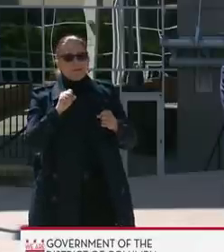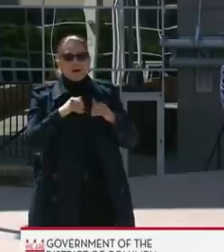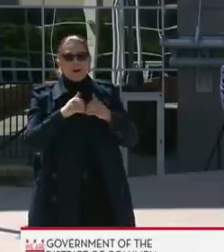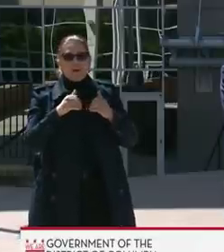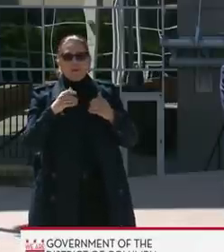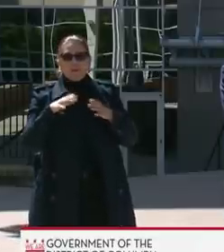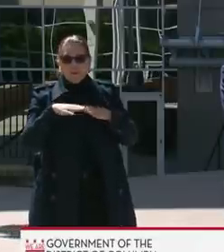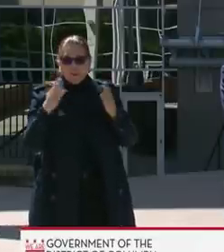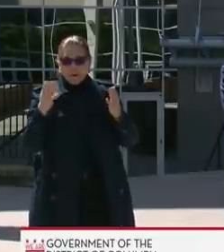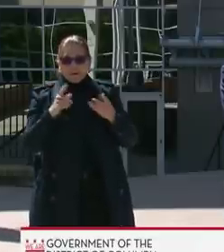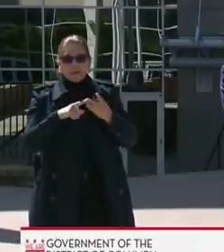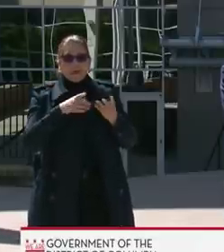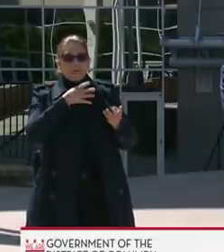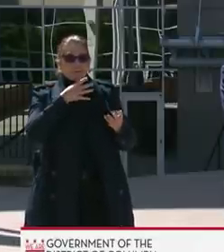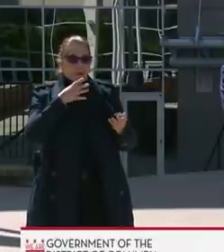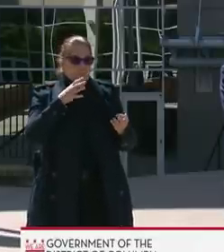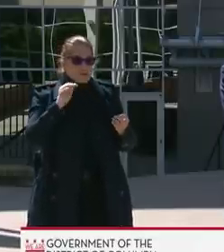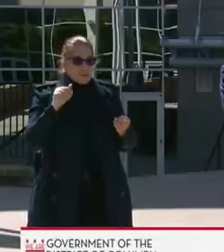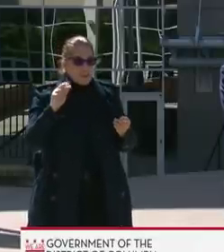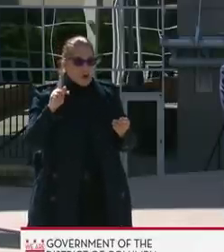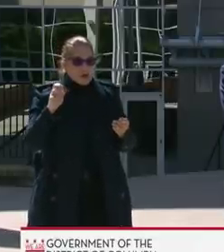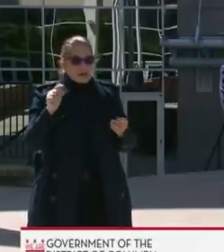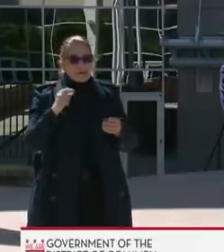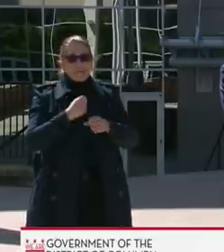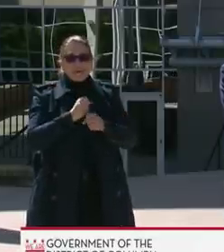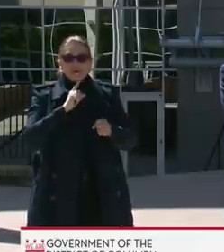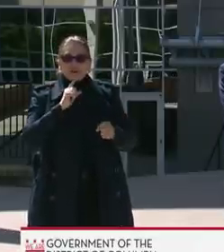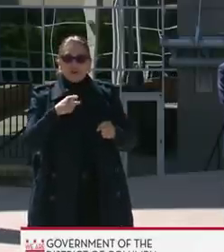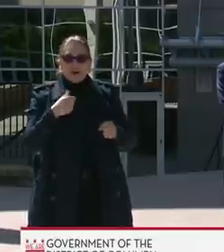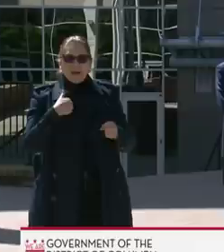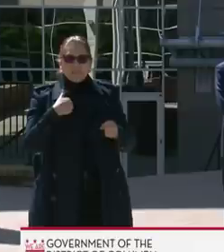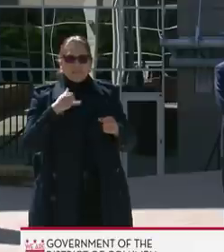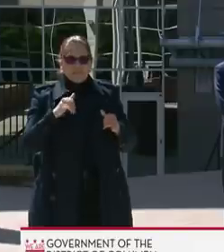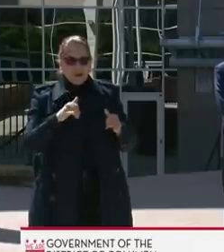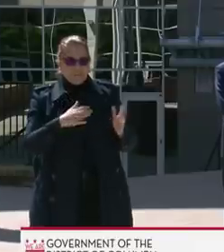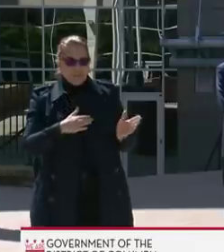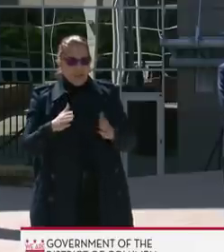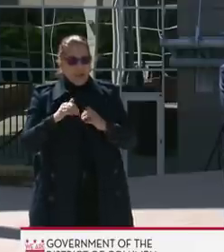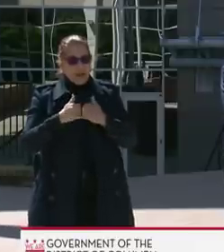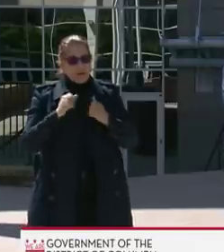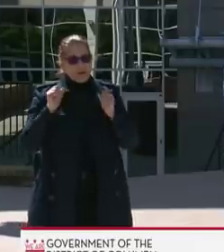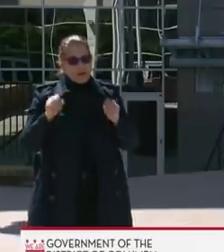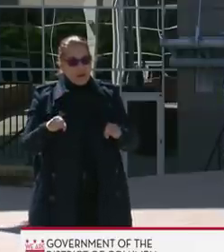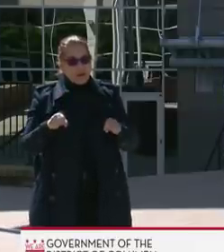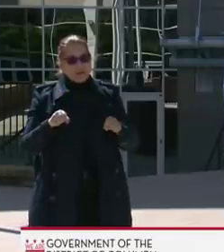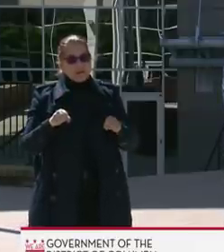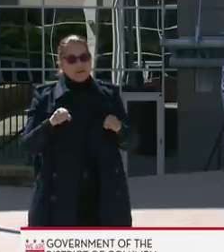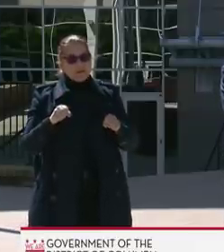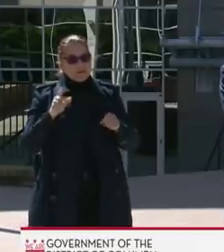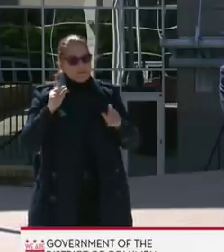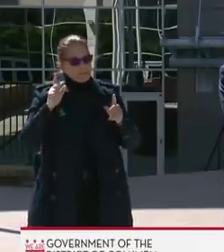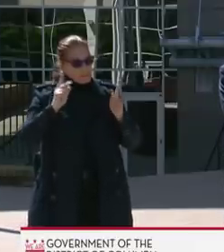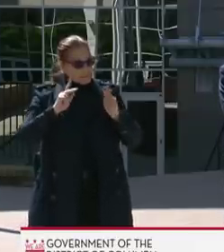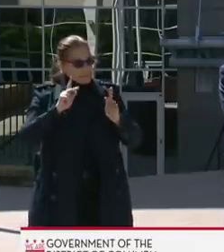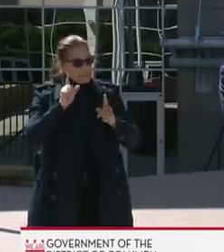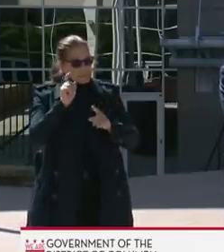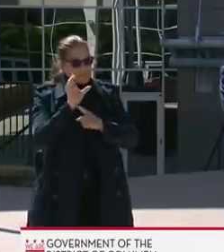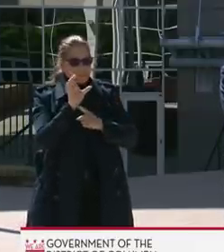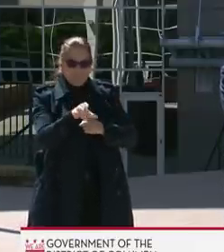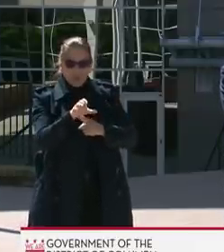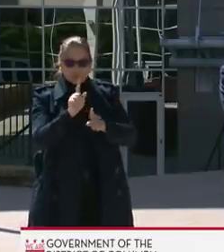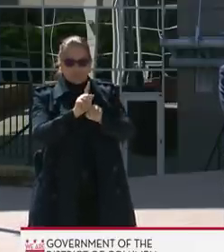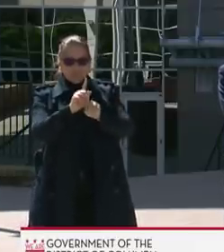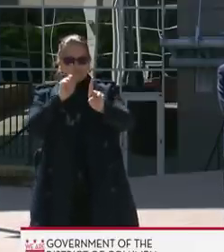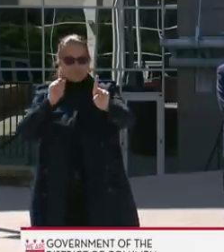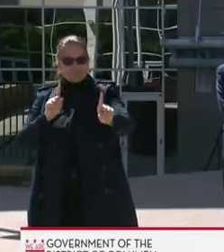that we have a plan for all of them about how they're going to enforce social distancing and only procuring food items.